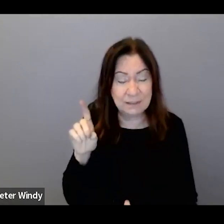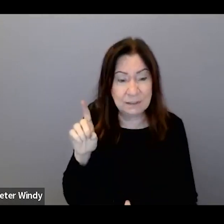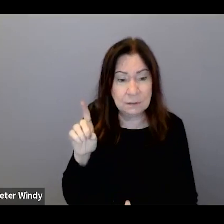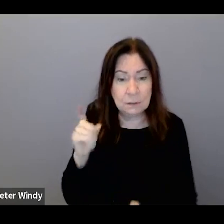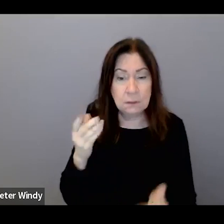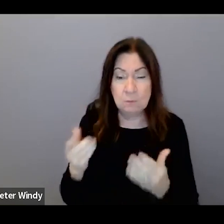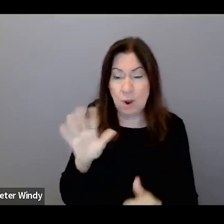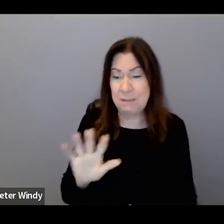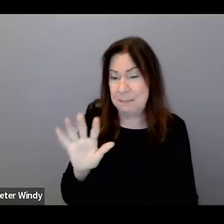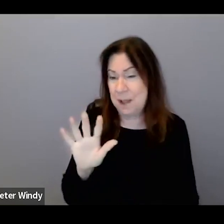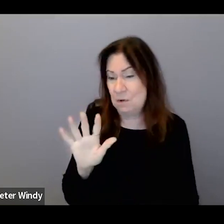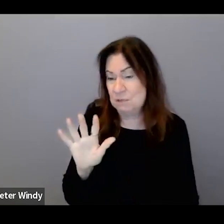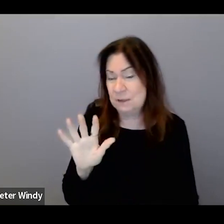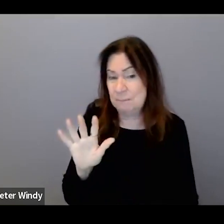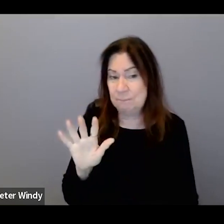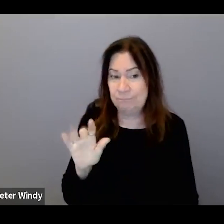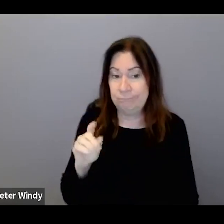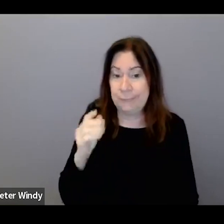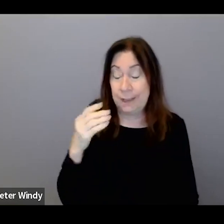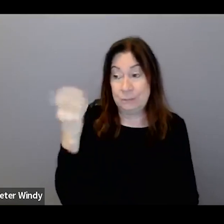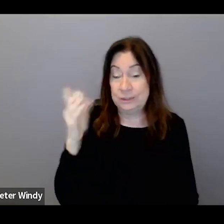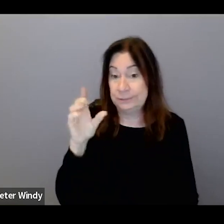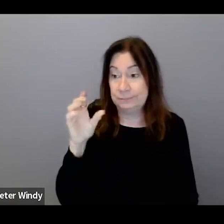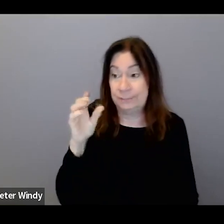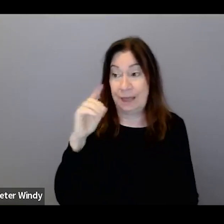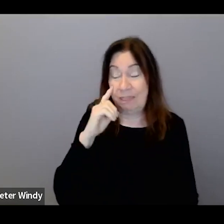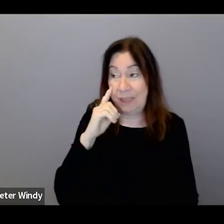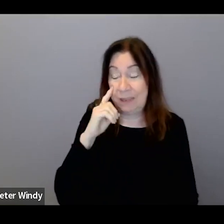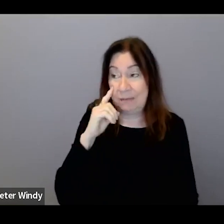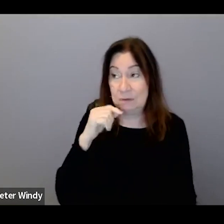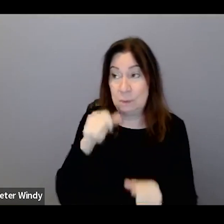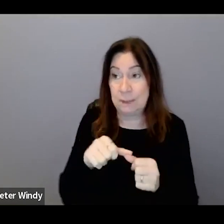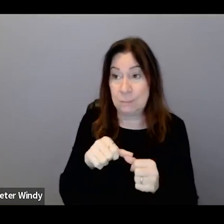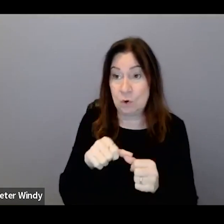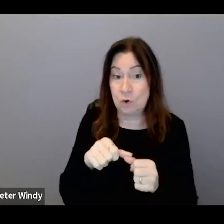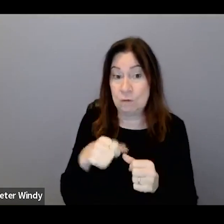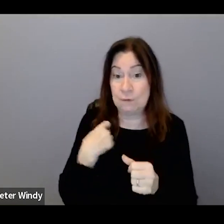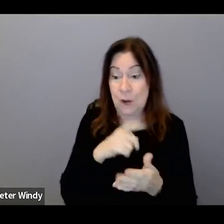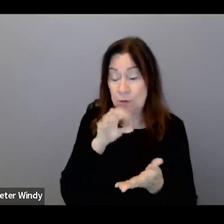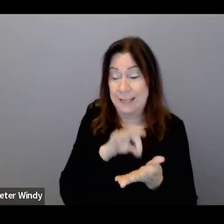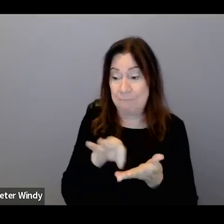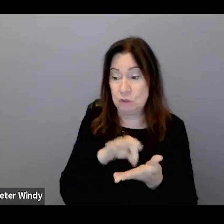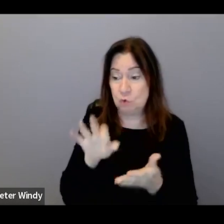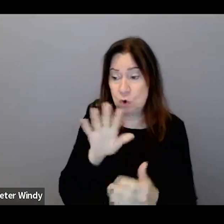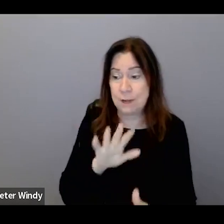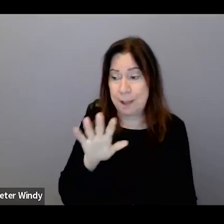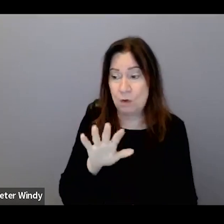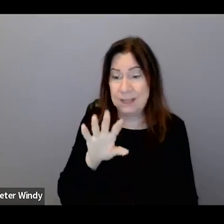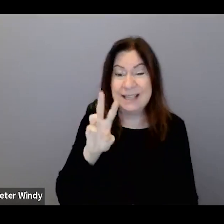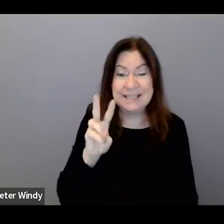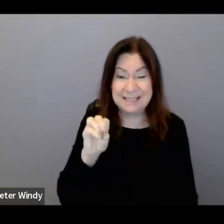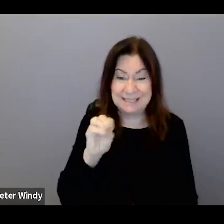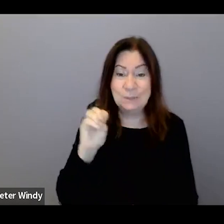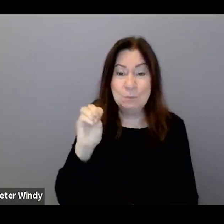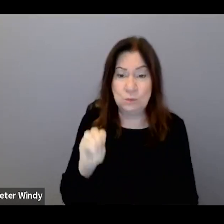Probably about, and this is off the top of my head, from our inventory, about 60% of